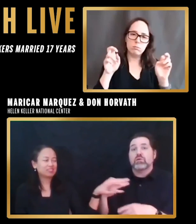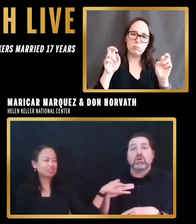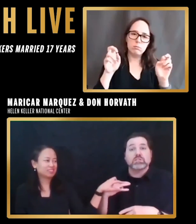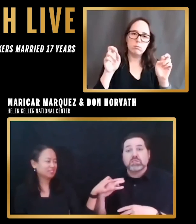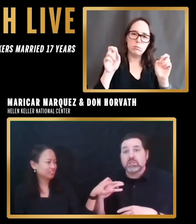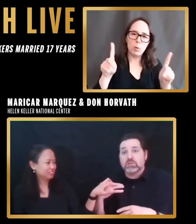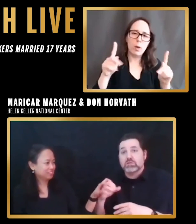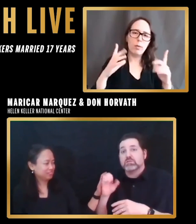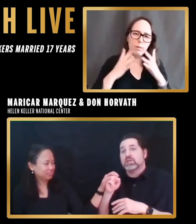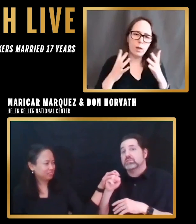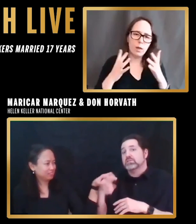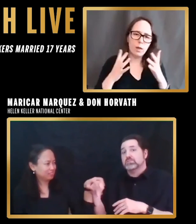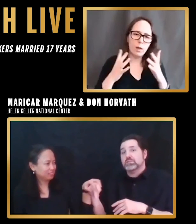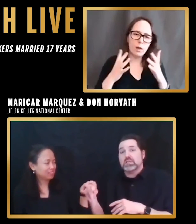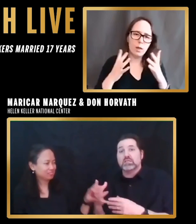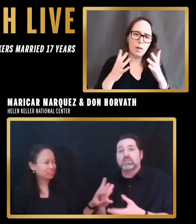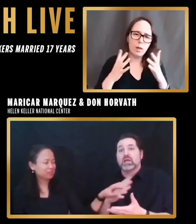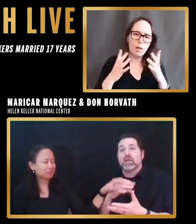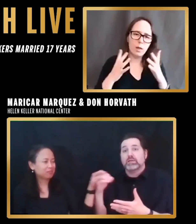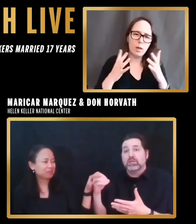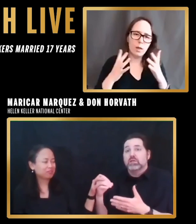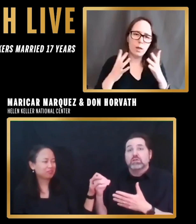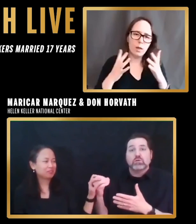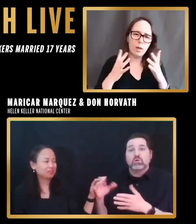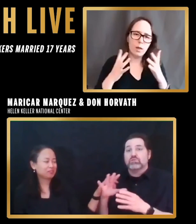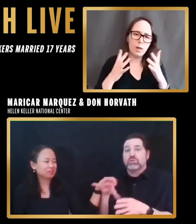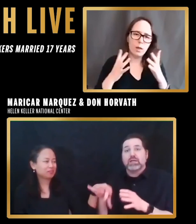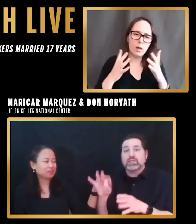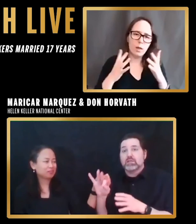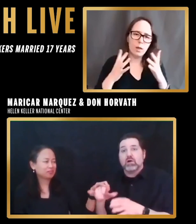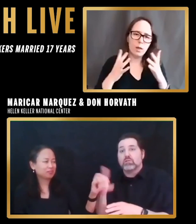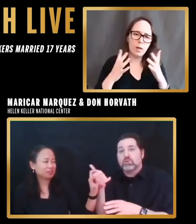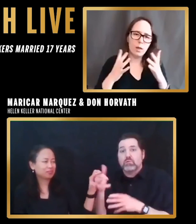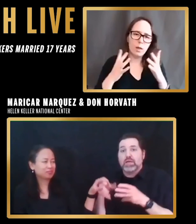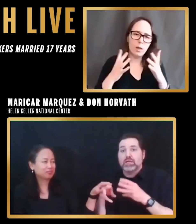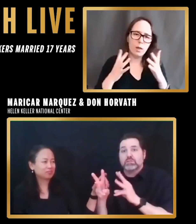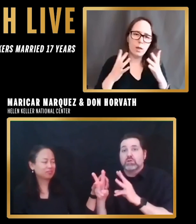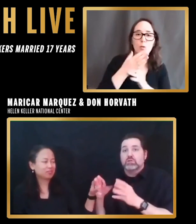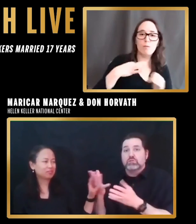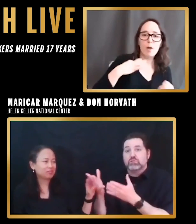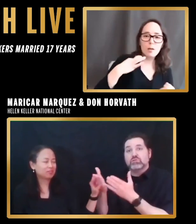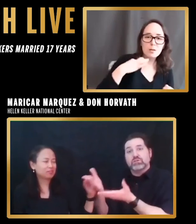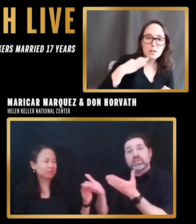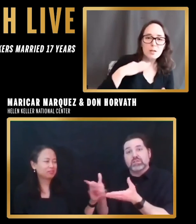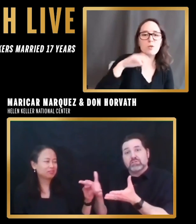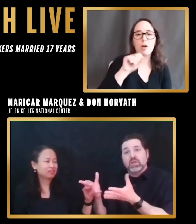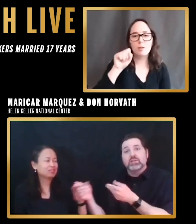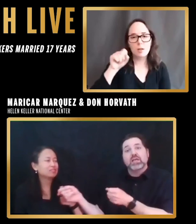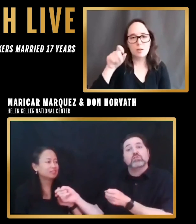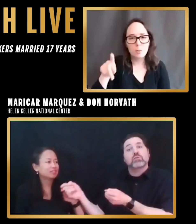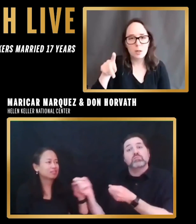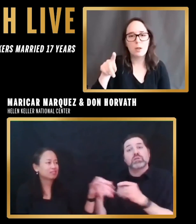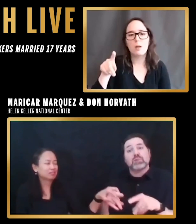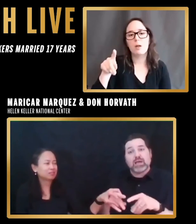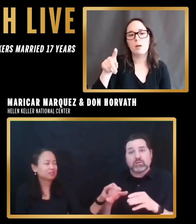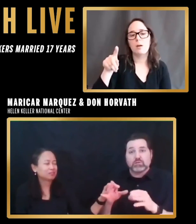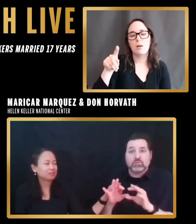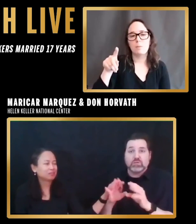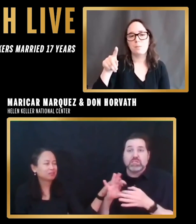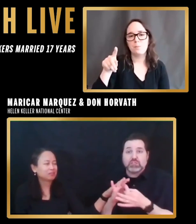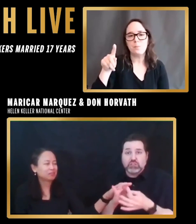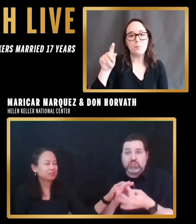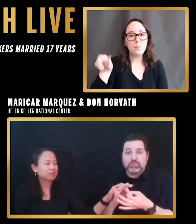through volunteers, SSPs, and, finding other ways to do things that you can bring back